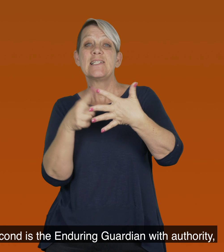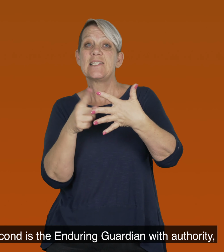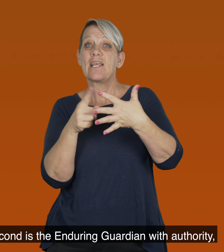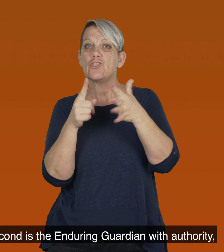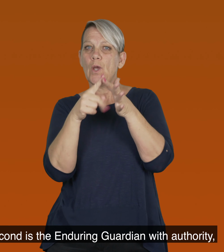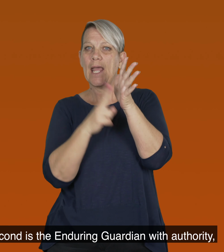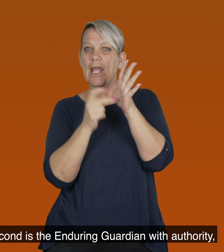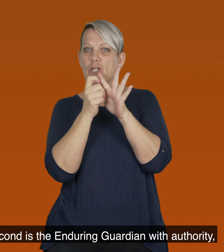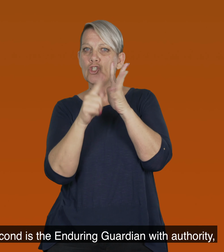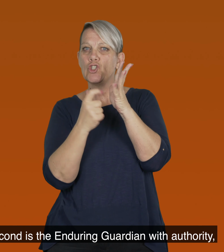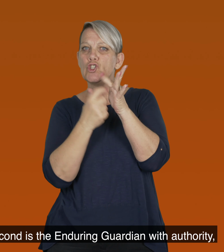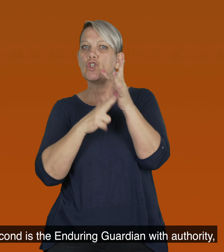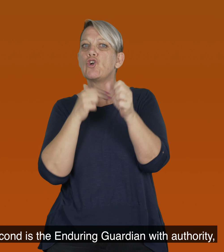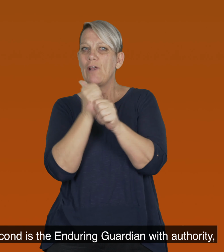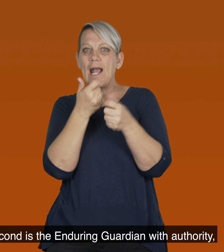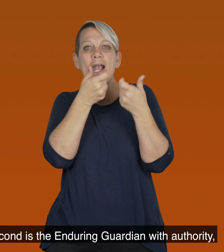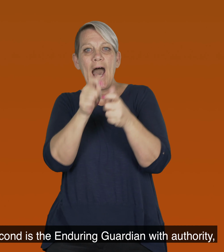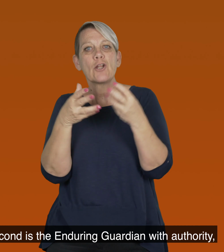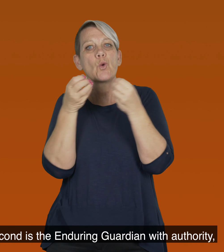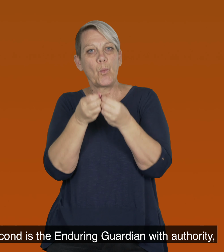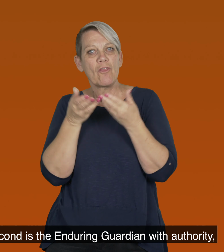Second is the enduring guardian with authority.